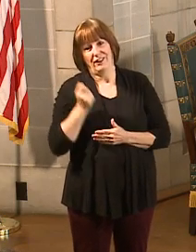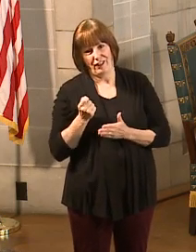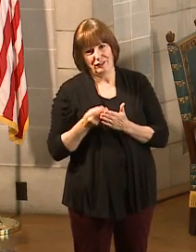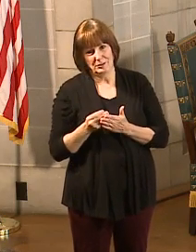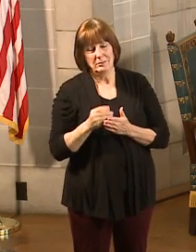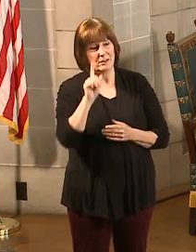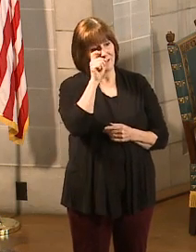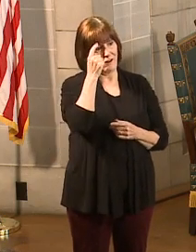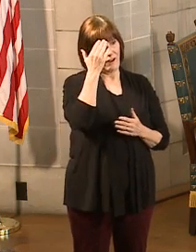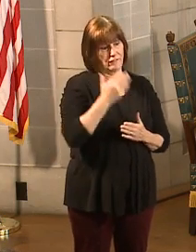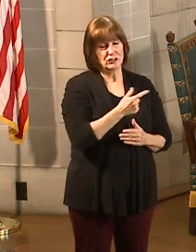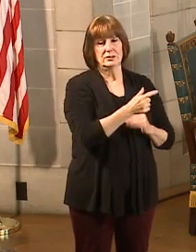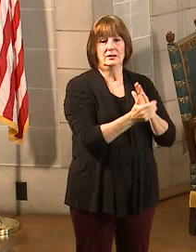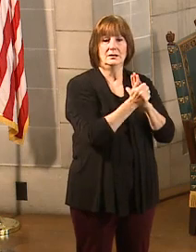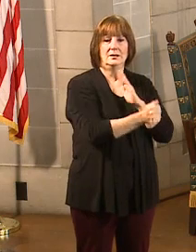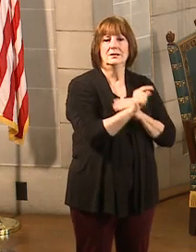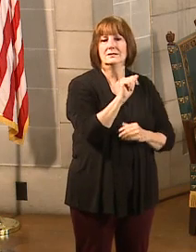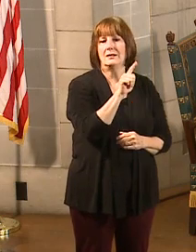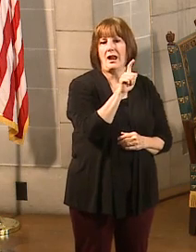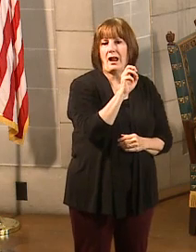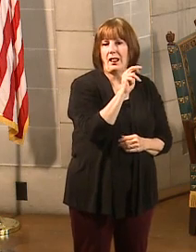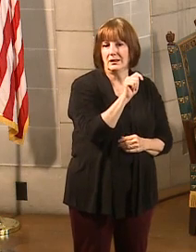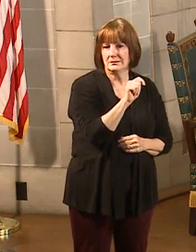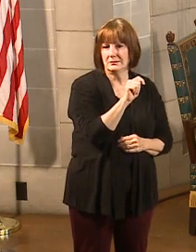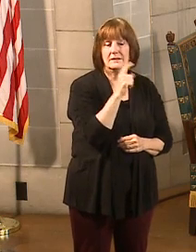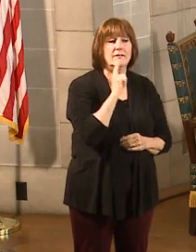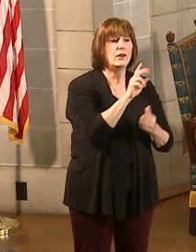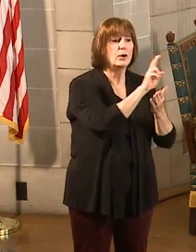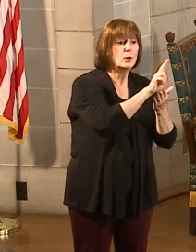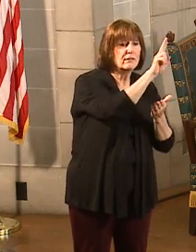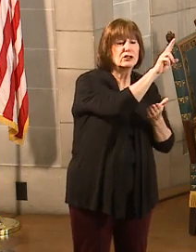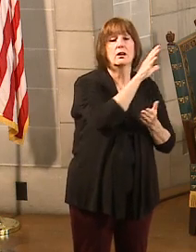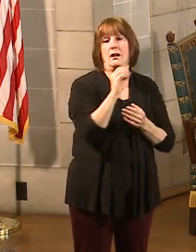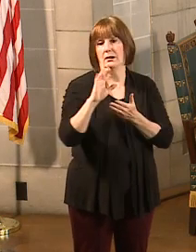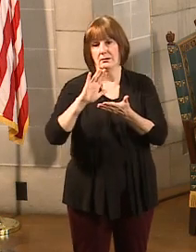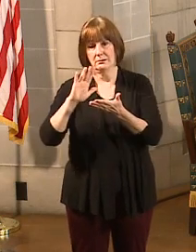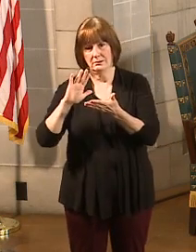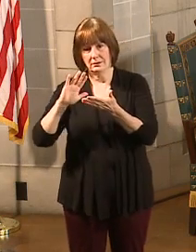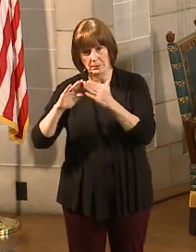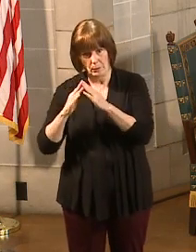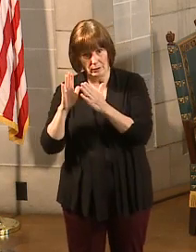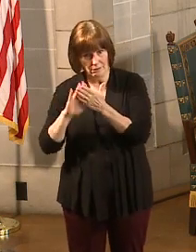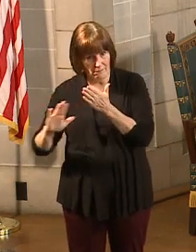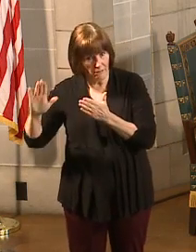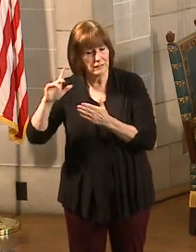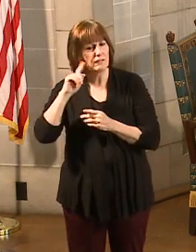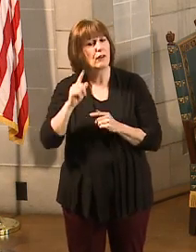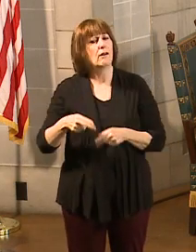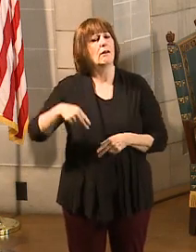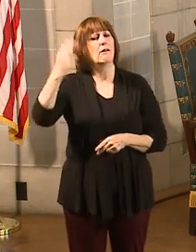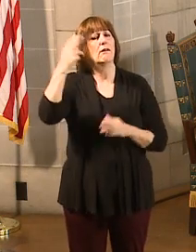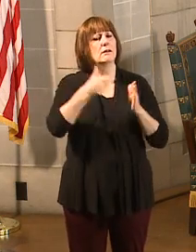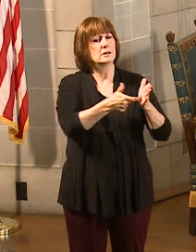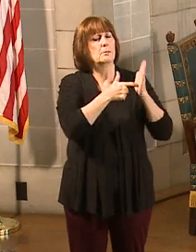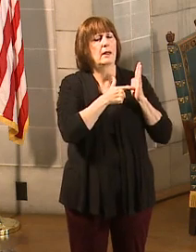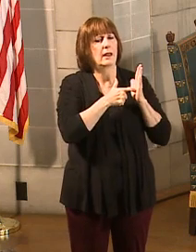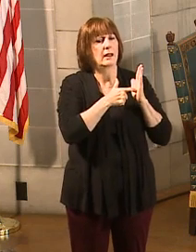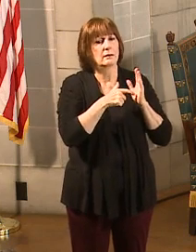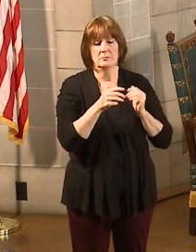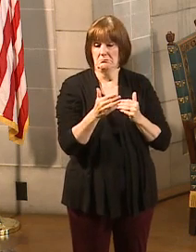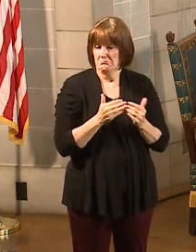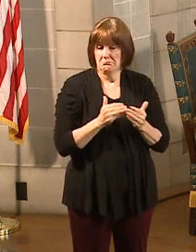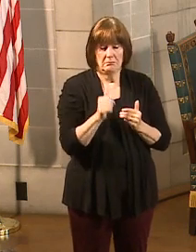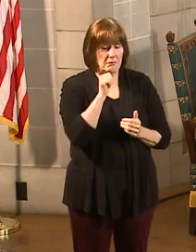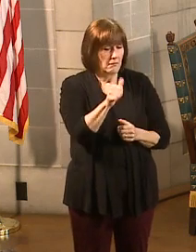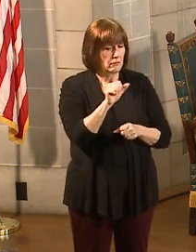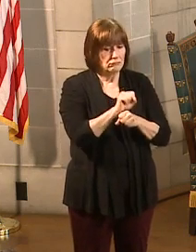Talent Scholarship for university, state college, as well as community college students for high-demand areas. So even though it's not job